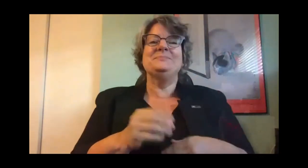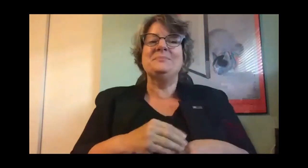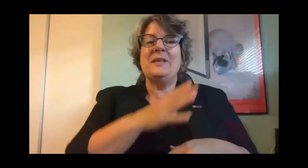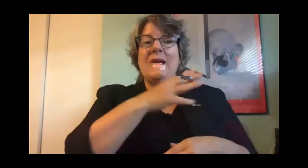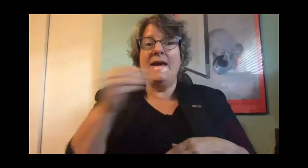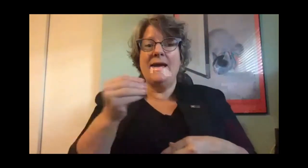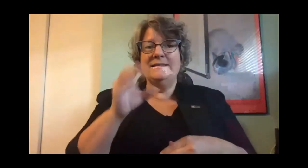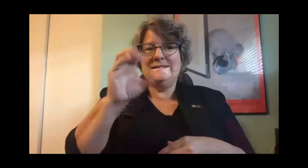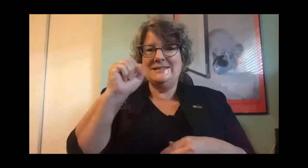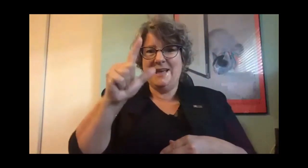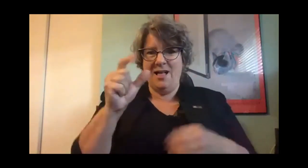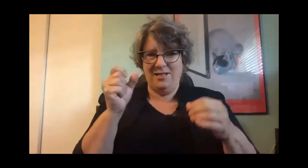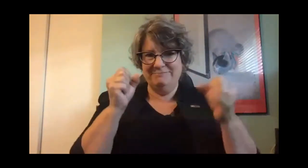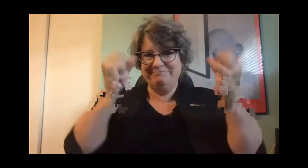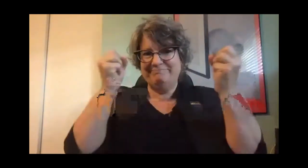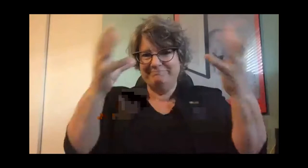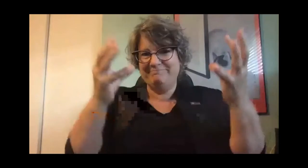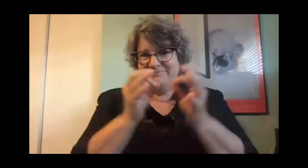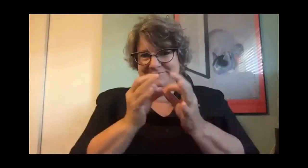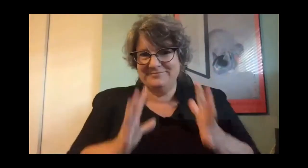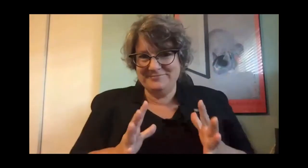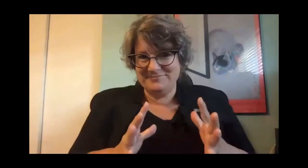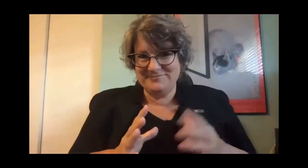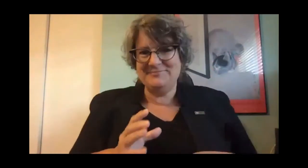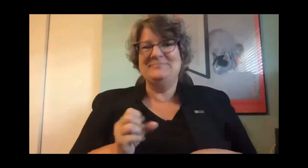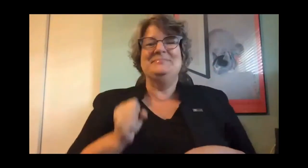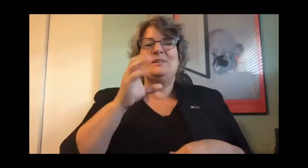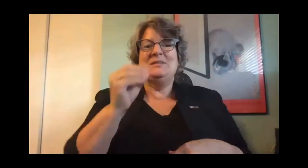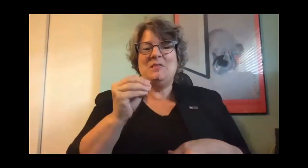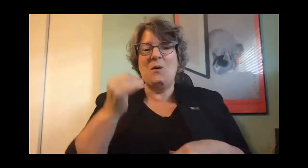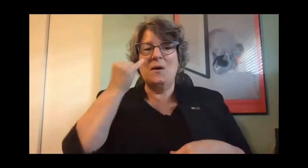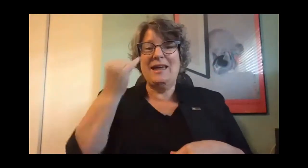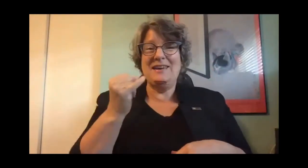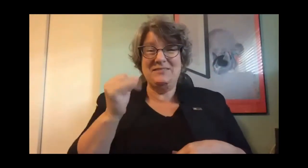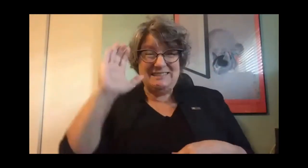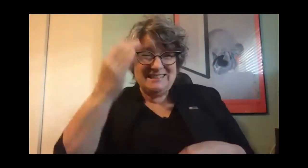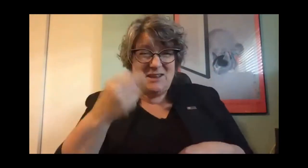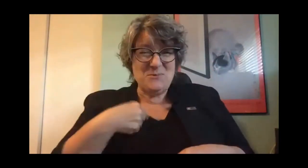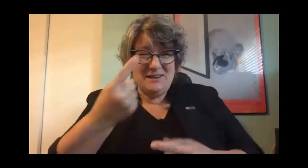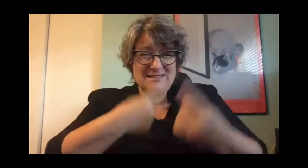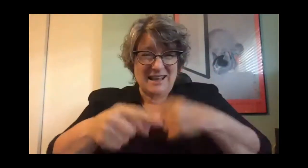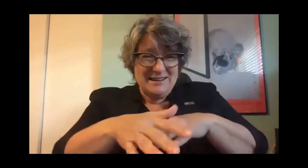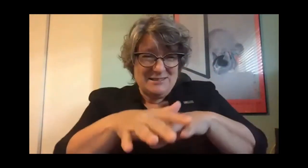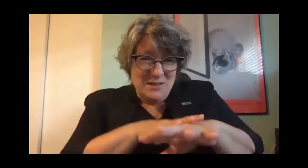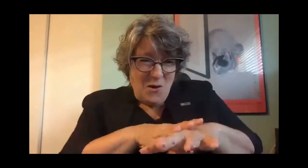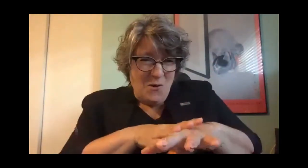interpreters and Chinese Sign Language interpreters. So if it seems like we're